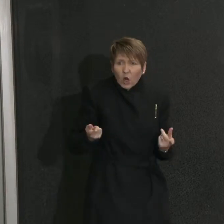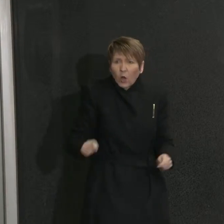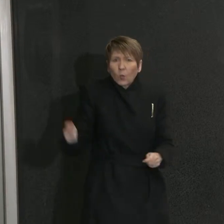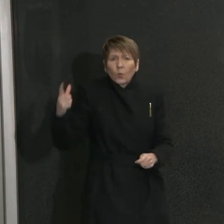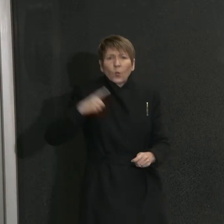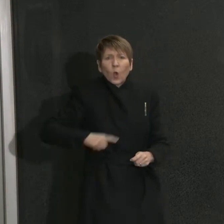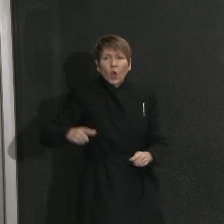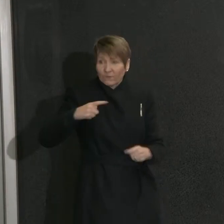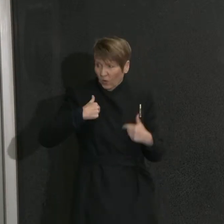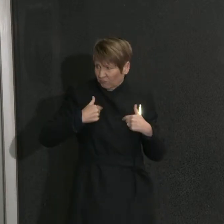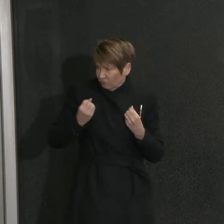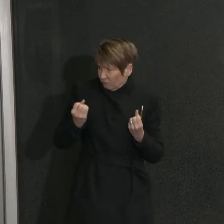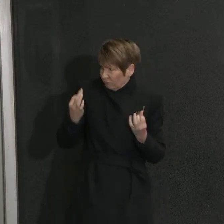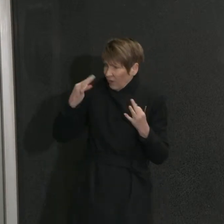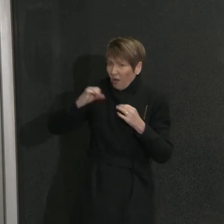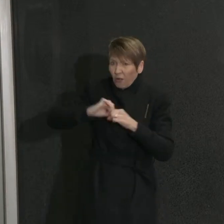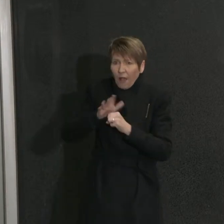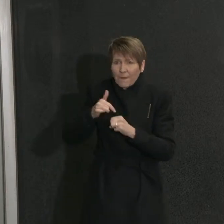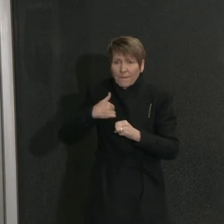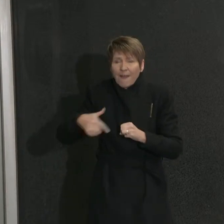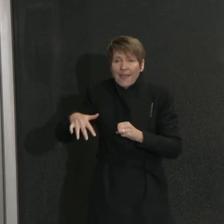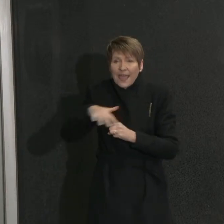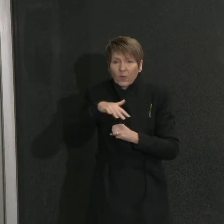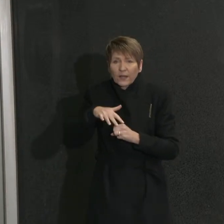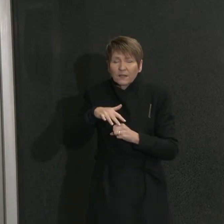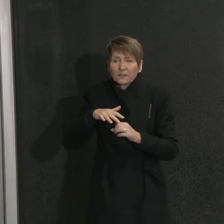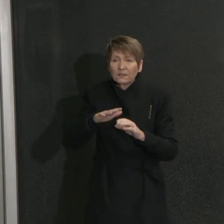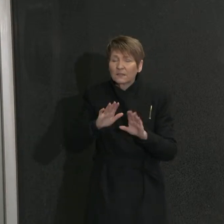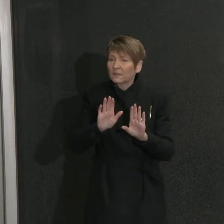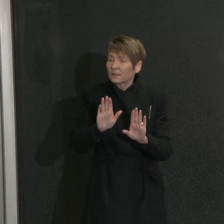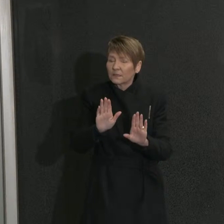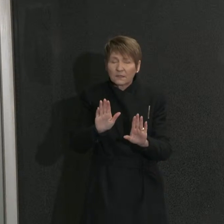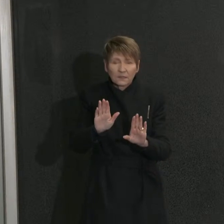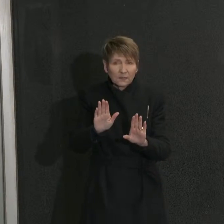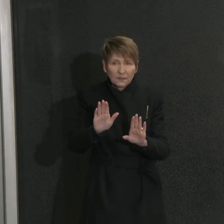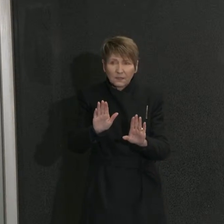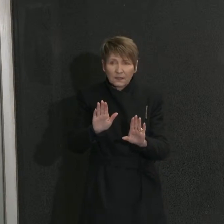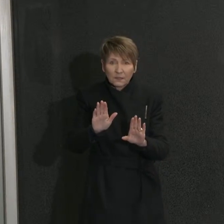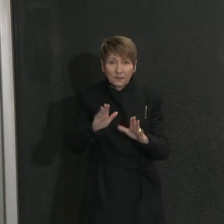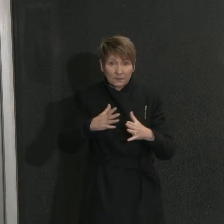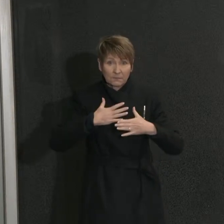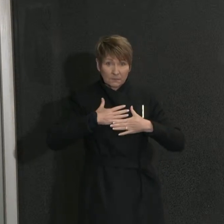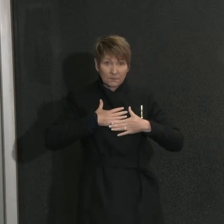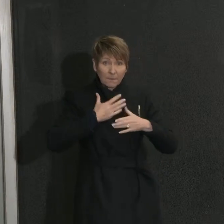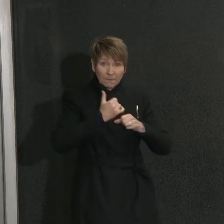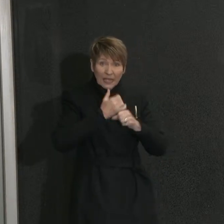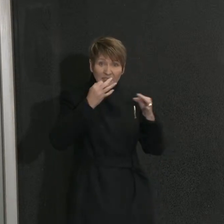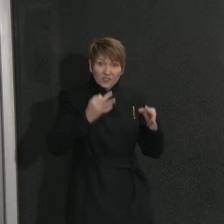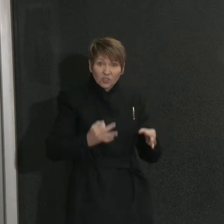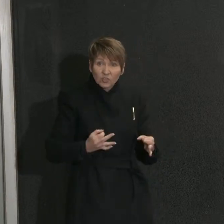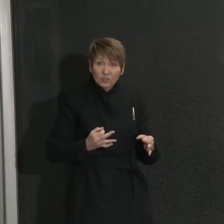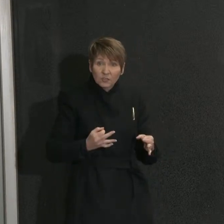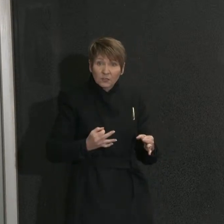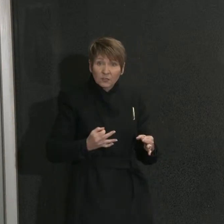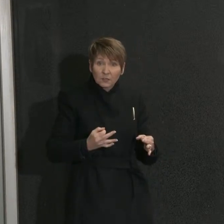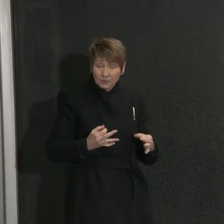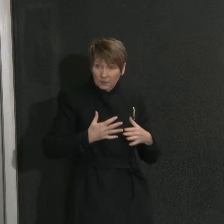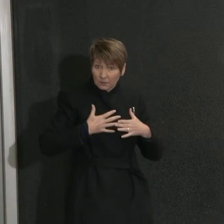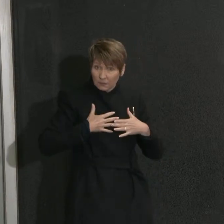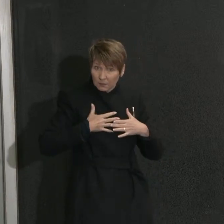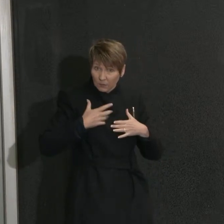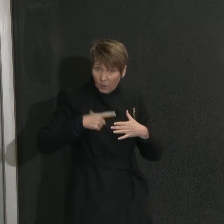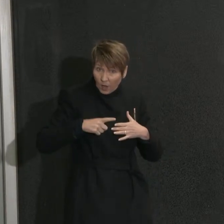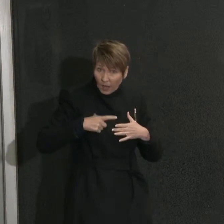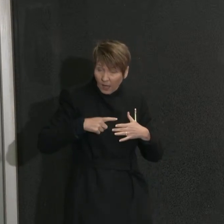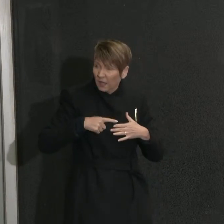different settings in Melbourne and regional Victoria. In fact, my advice, the very clear advice to me and to my colleagues, and therefore we have no alternative but